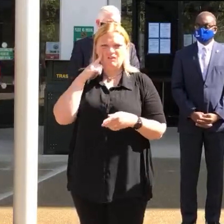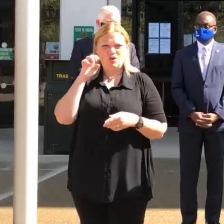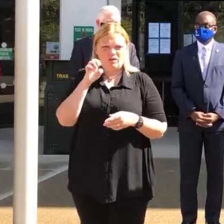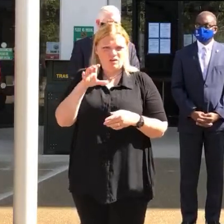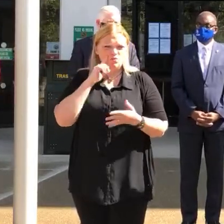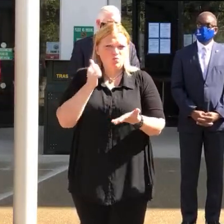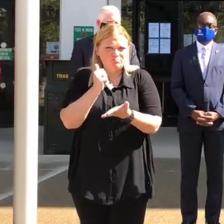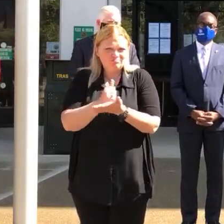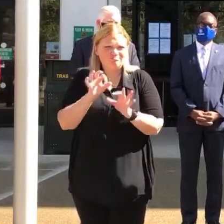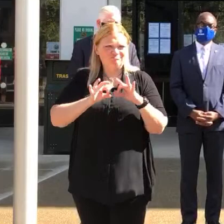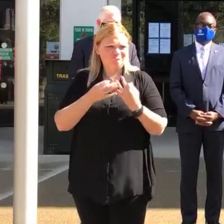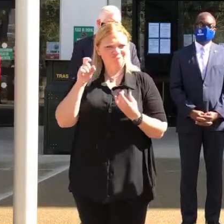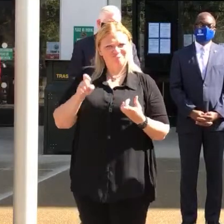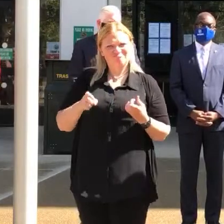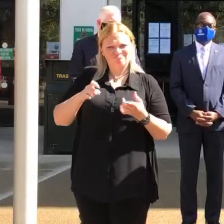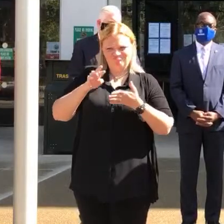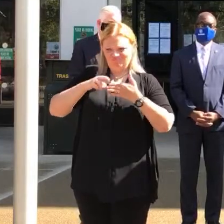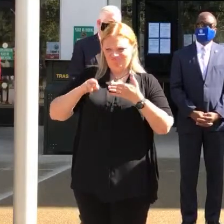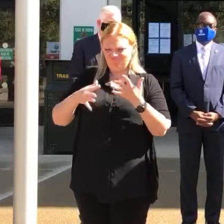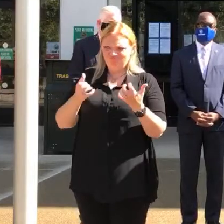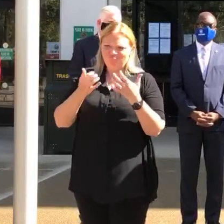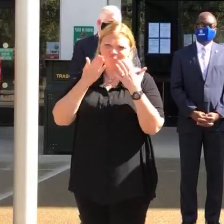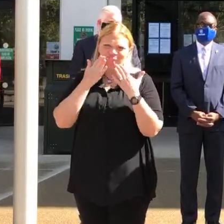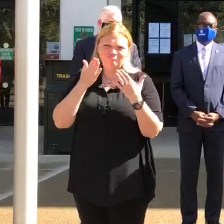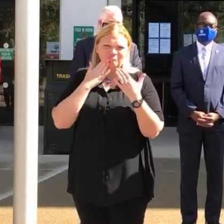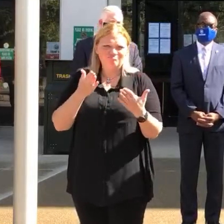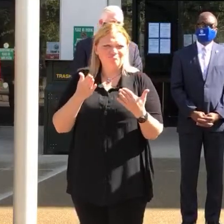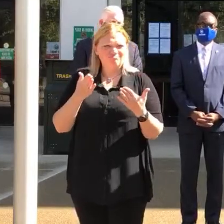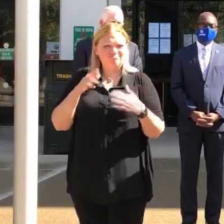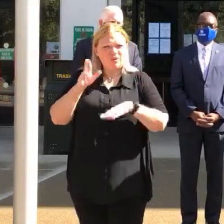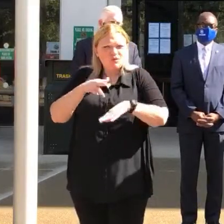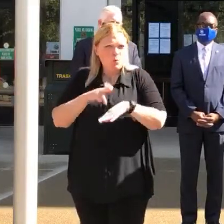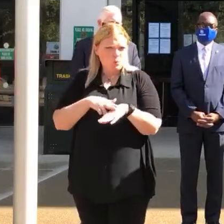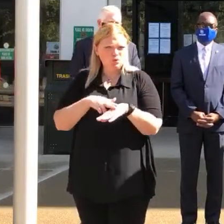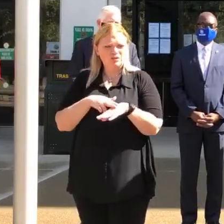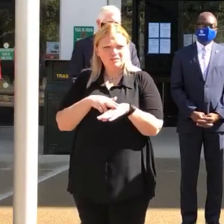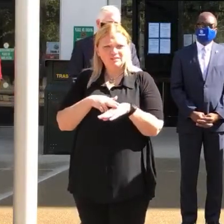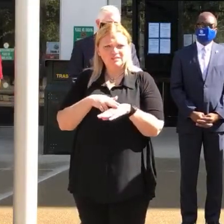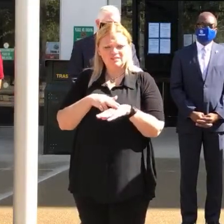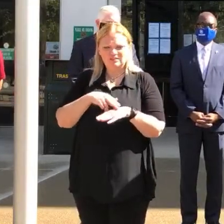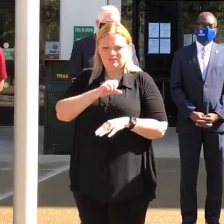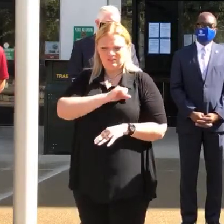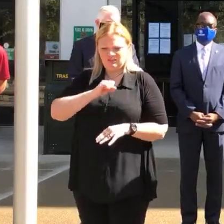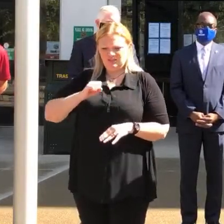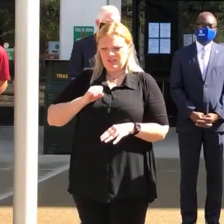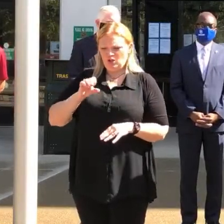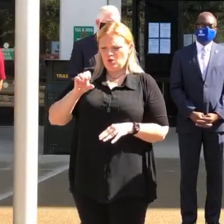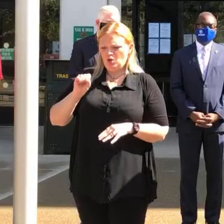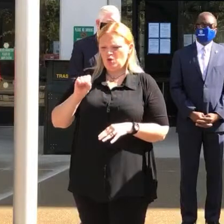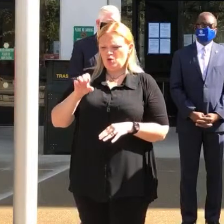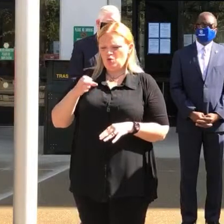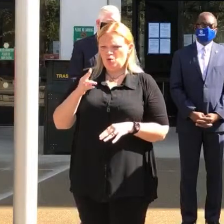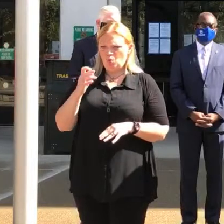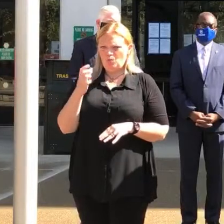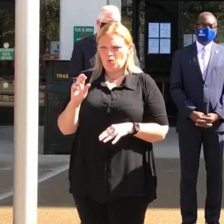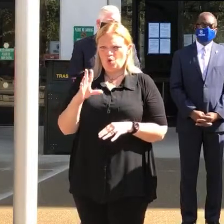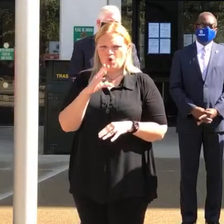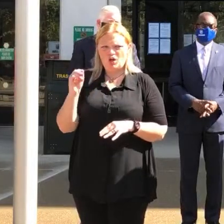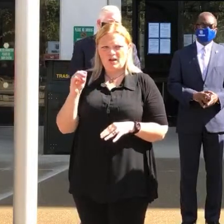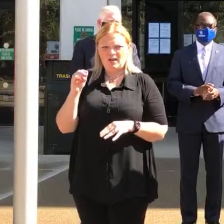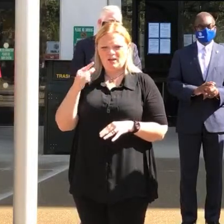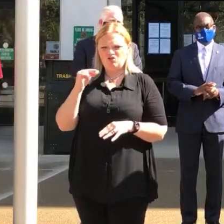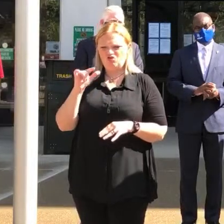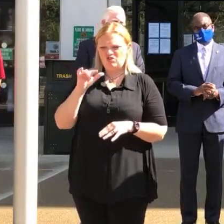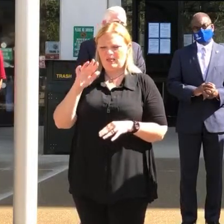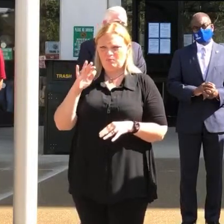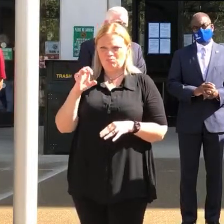are in need. And as a result, I do want to thank, of course, Senator Chuck Schumer, as well as Senator Kirsten